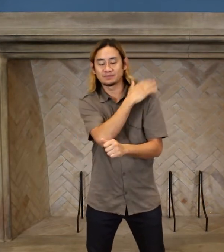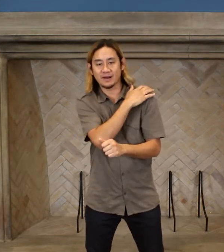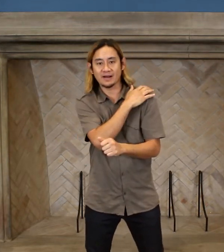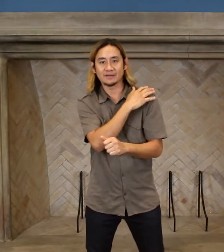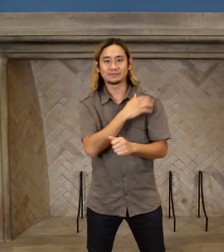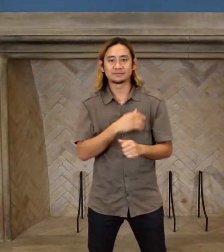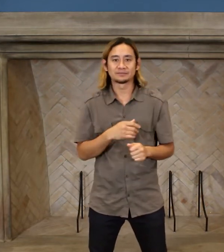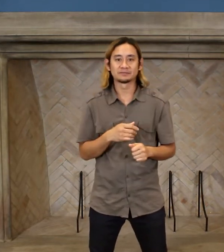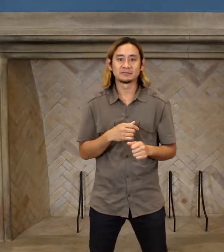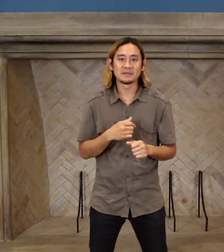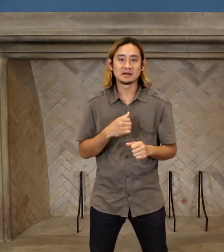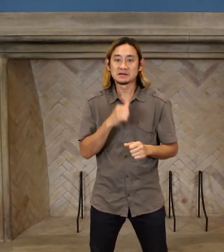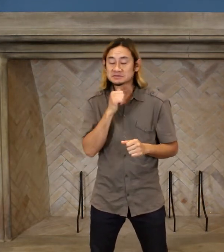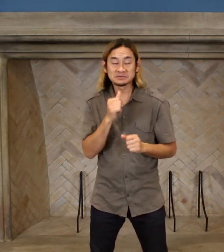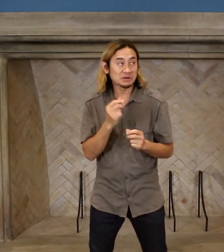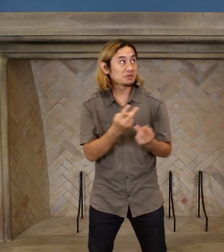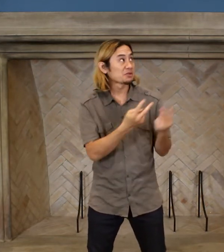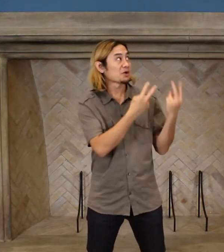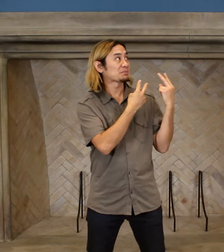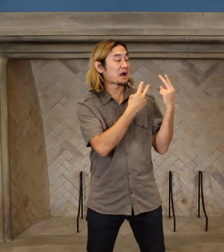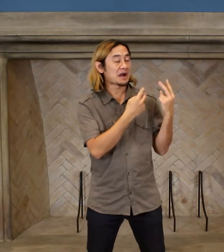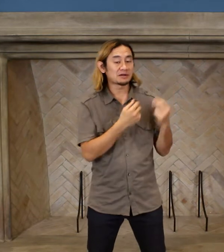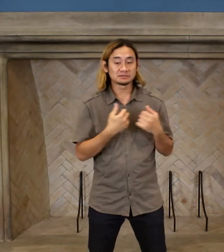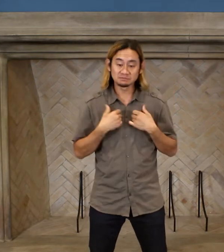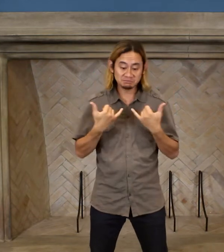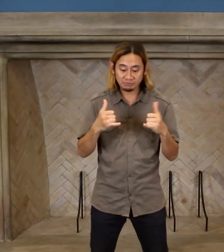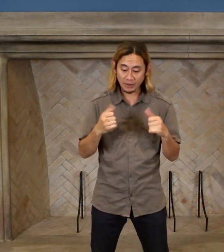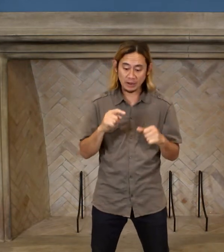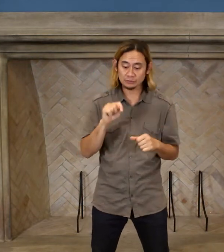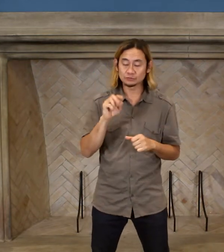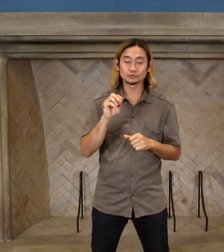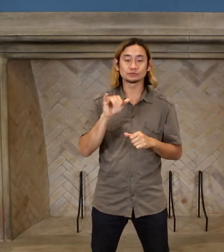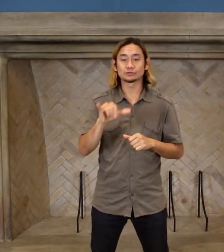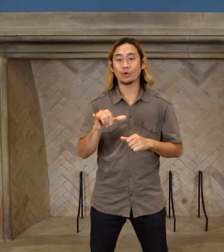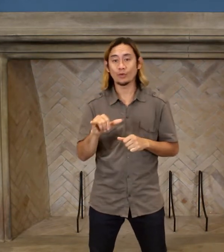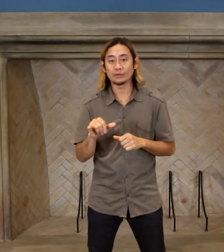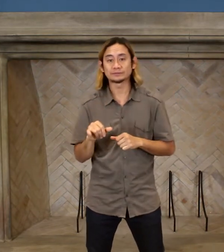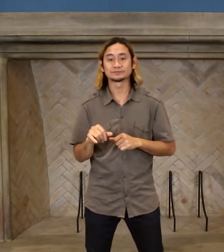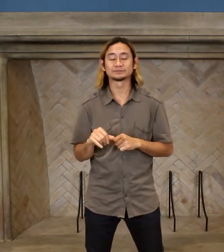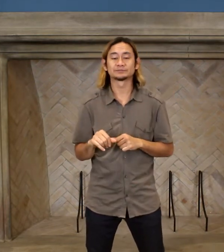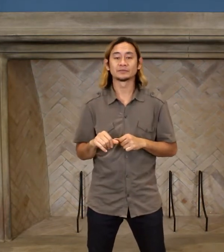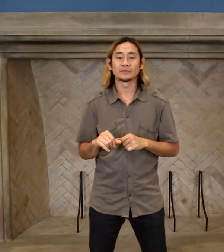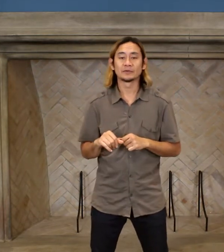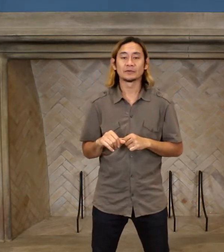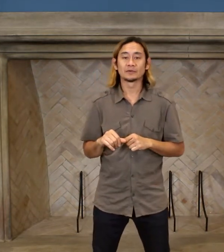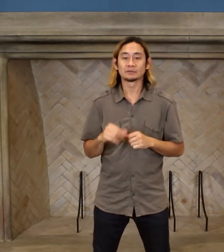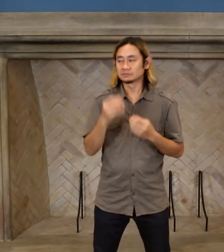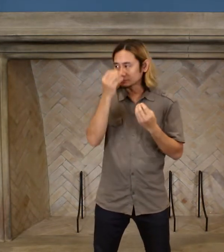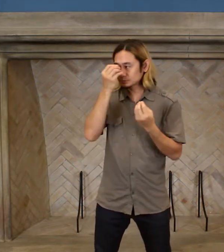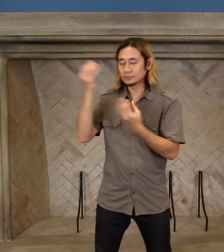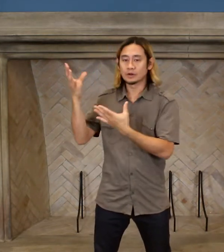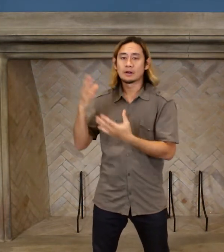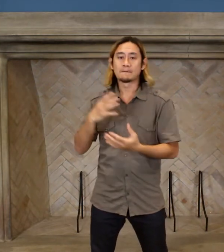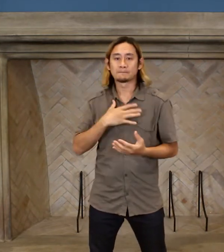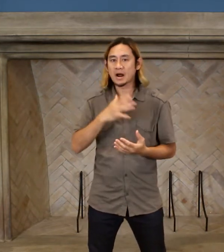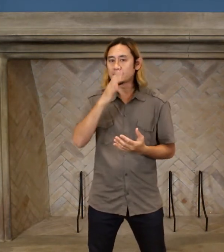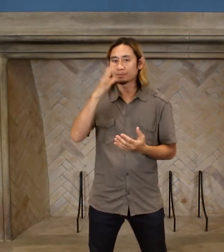behind my back. And I didn't respond. I didn't turn to look. I kept playing with my toys. So she informed my